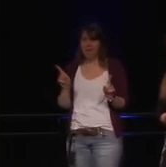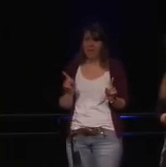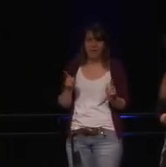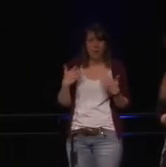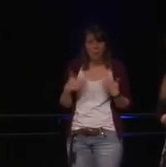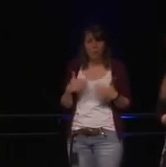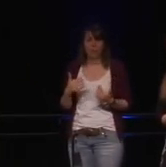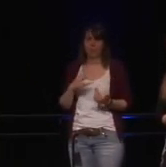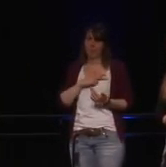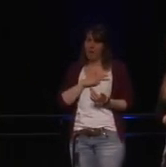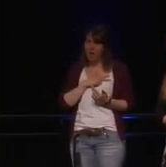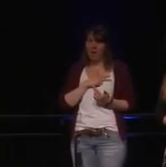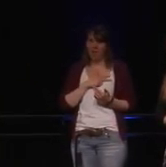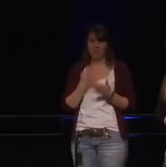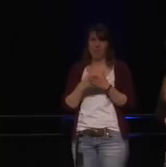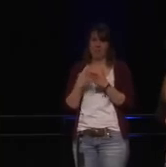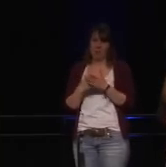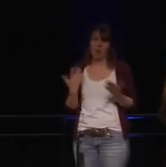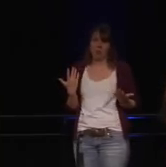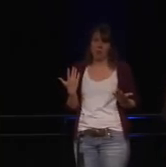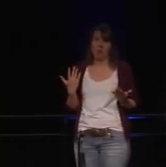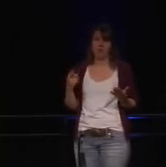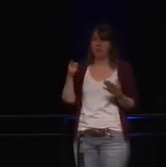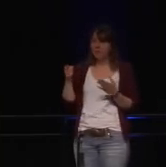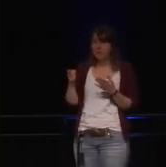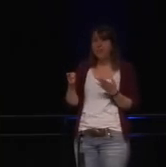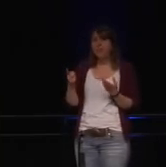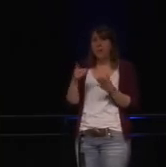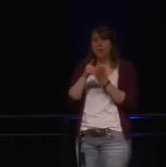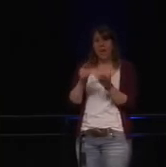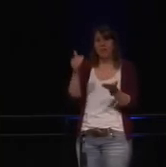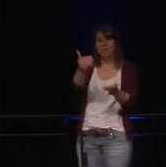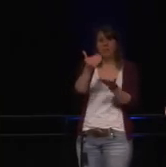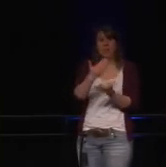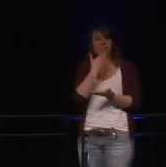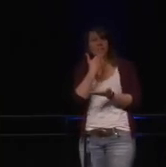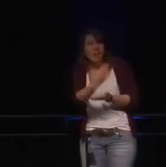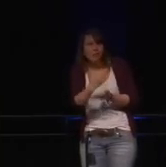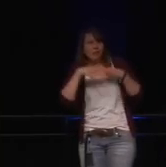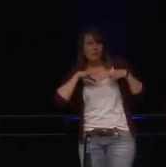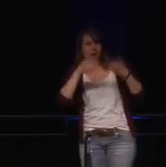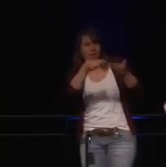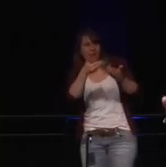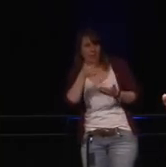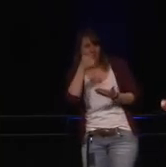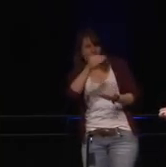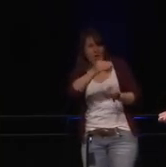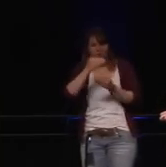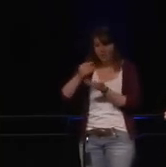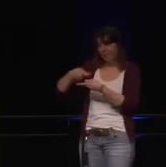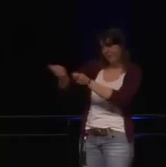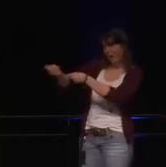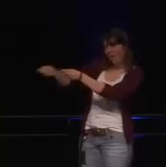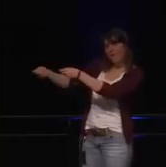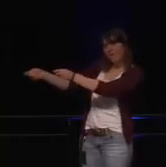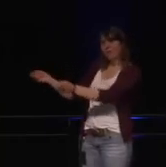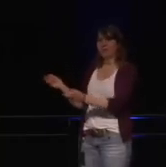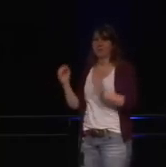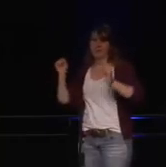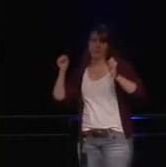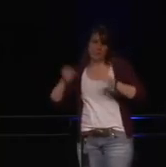Currently, they are only collecting it. But that's very valuable. And